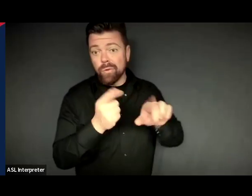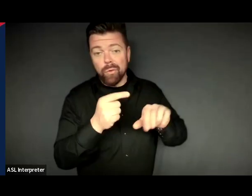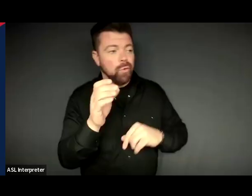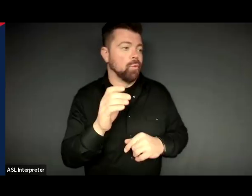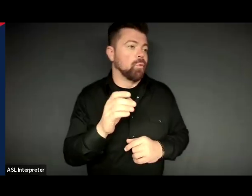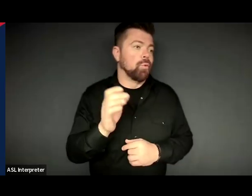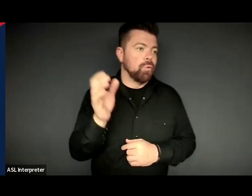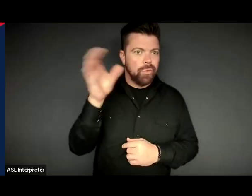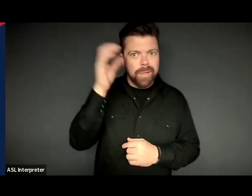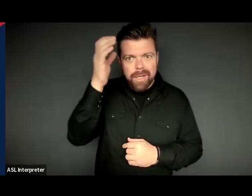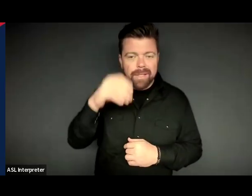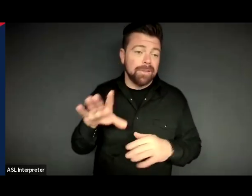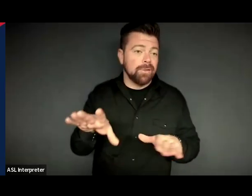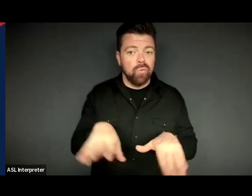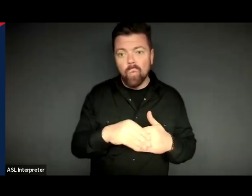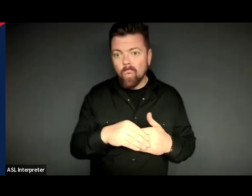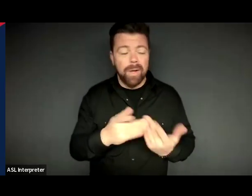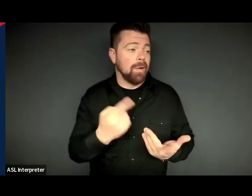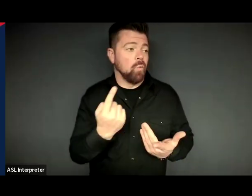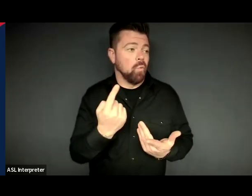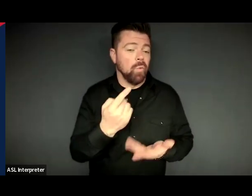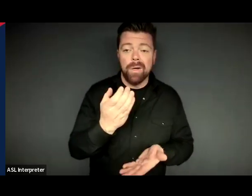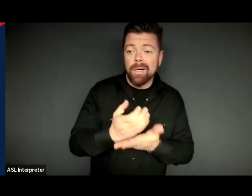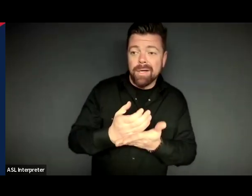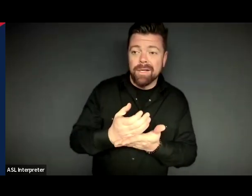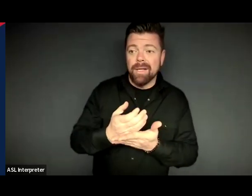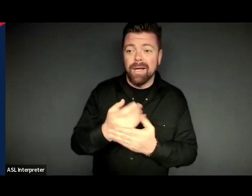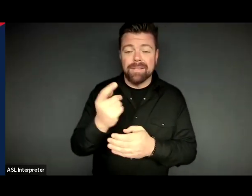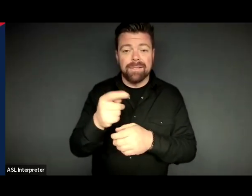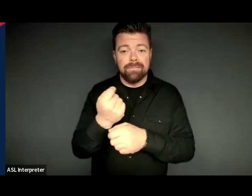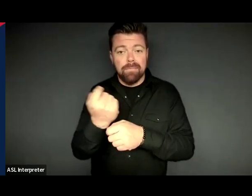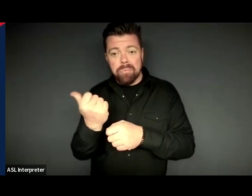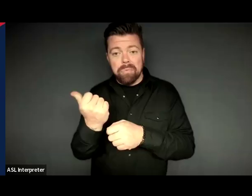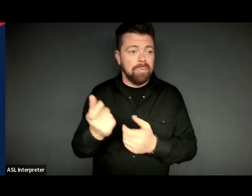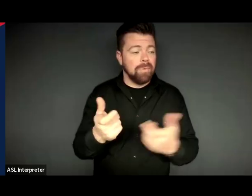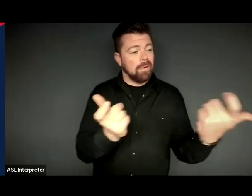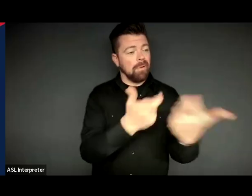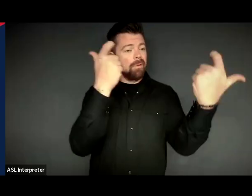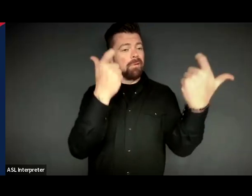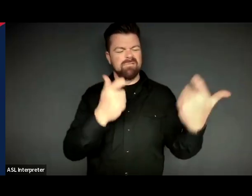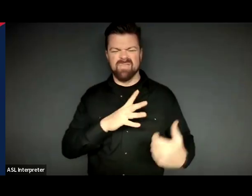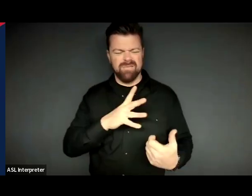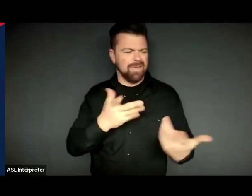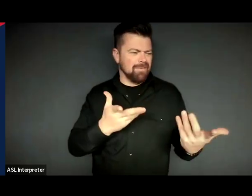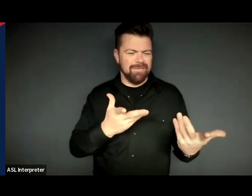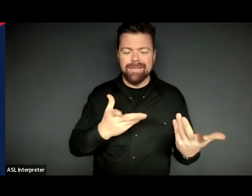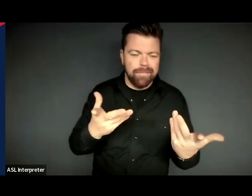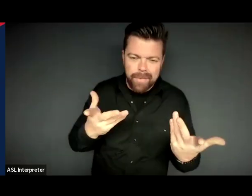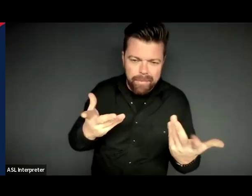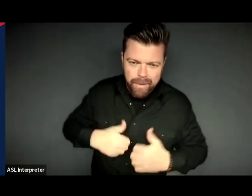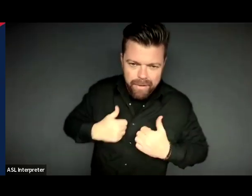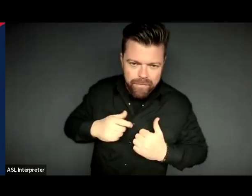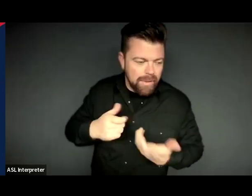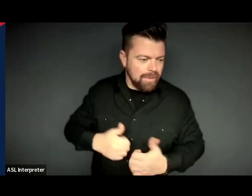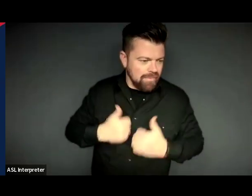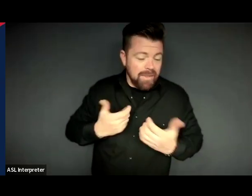to have one glass of champagne, okay, fine. We have little exceptions that you still have to live life, but avoid